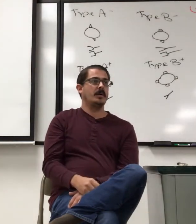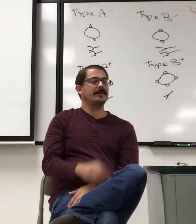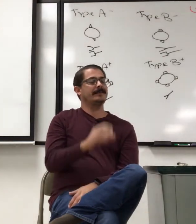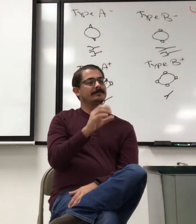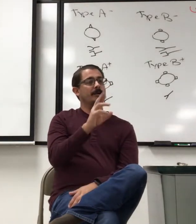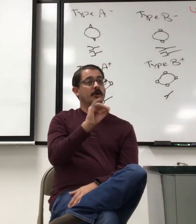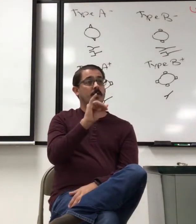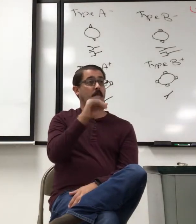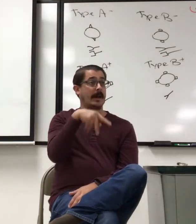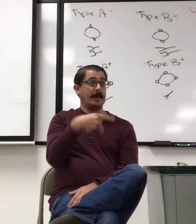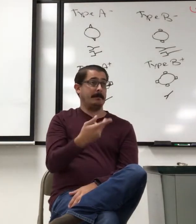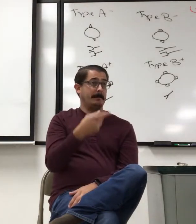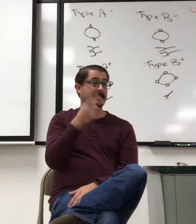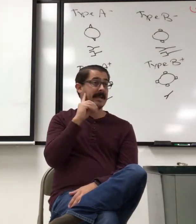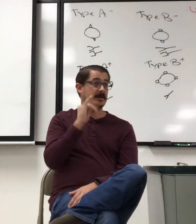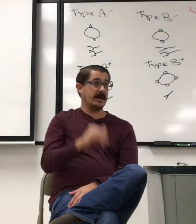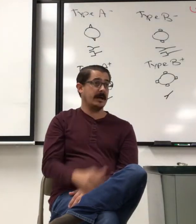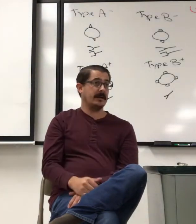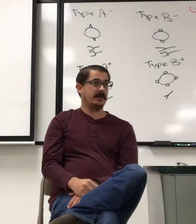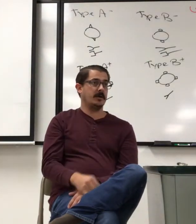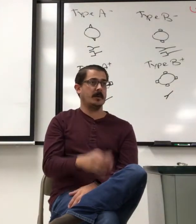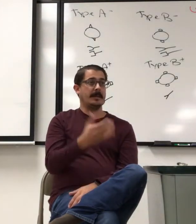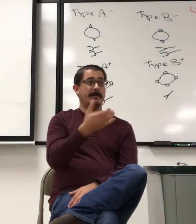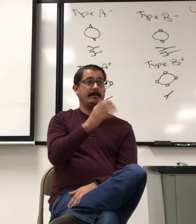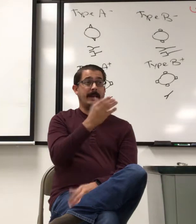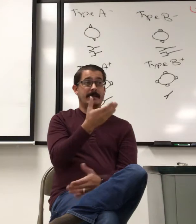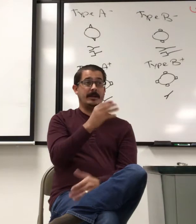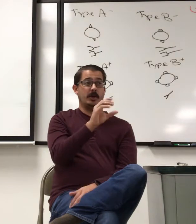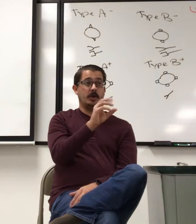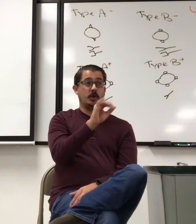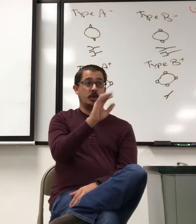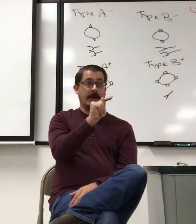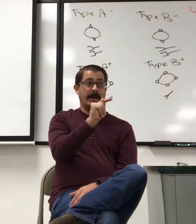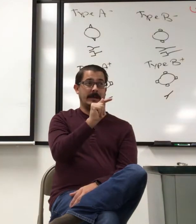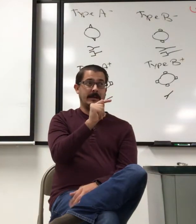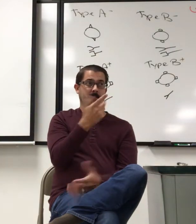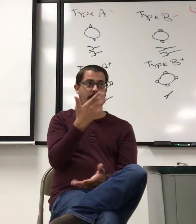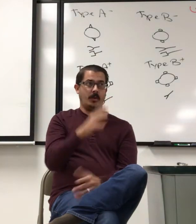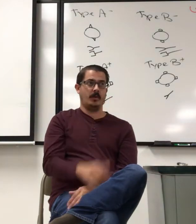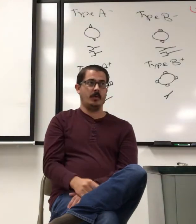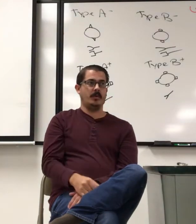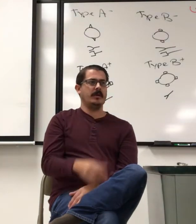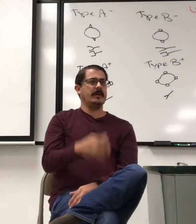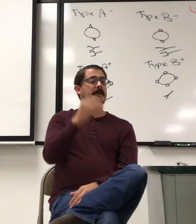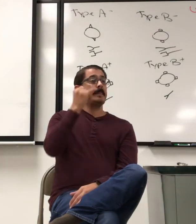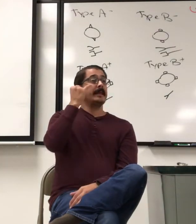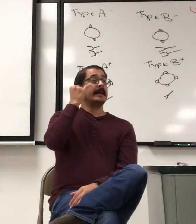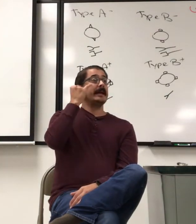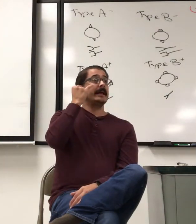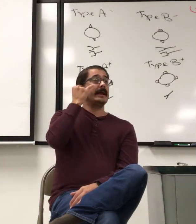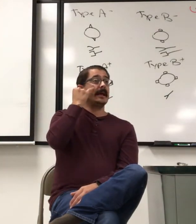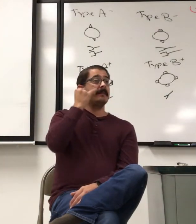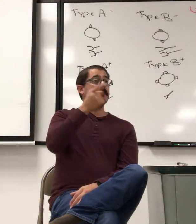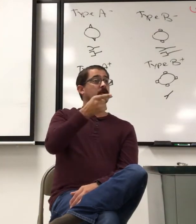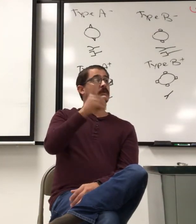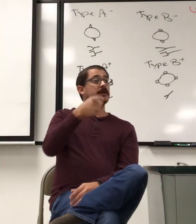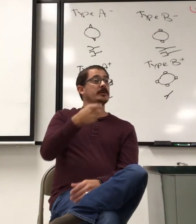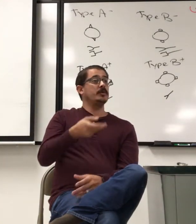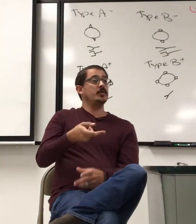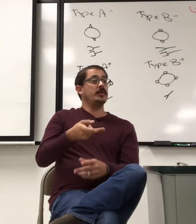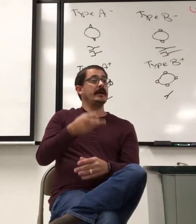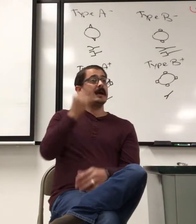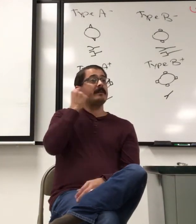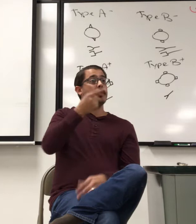good, okay? But what if you need to receive blood, who can you get it from? Only other O negatives, that's